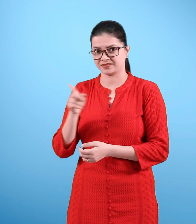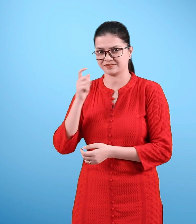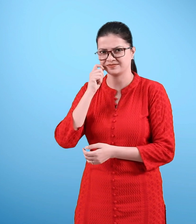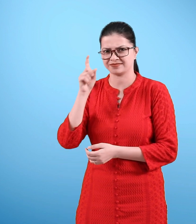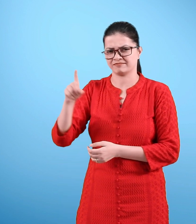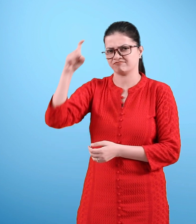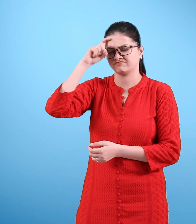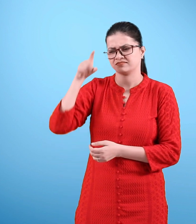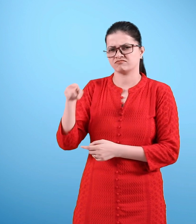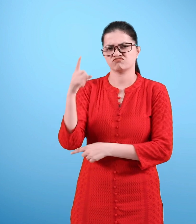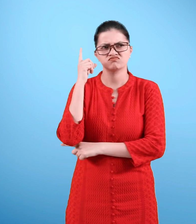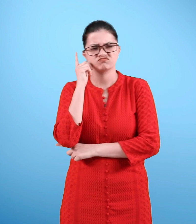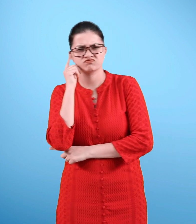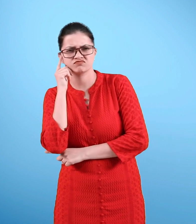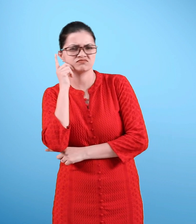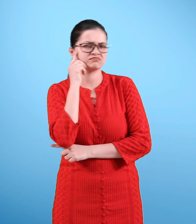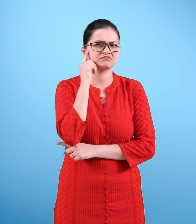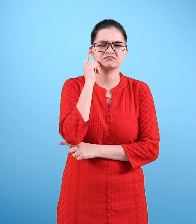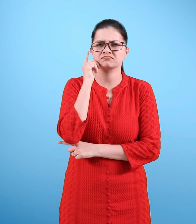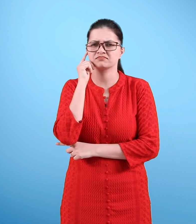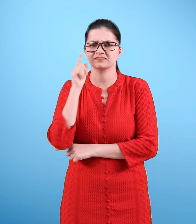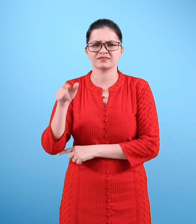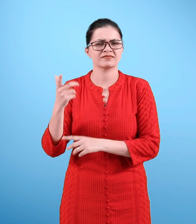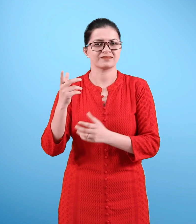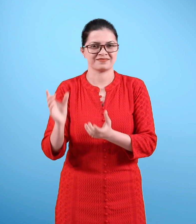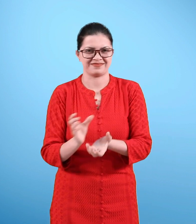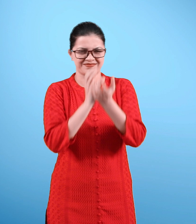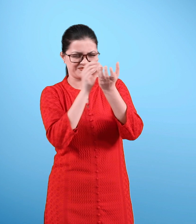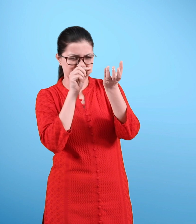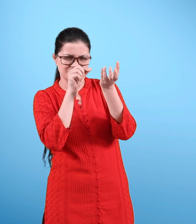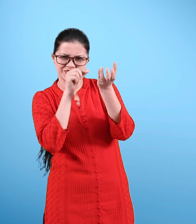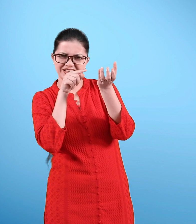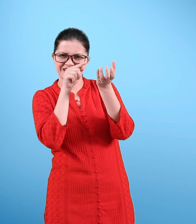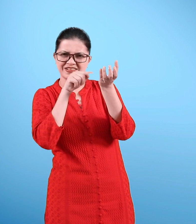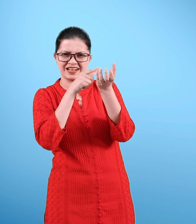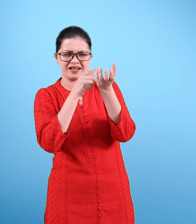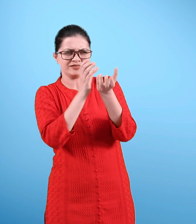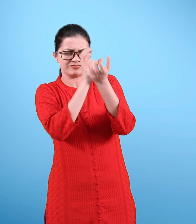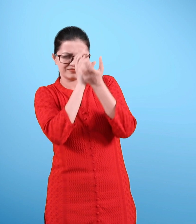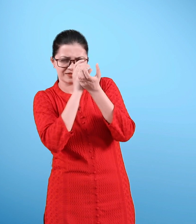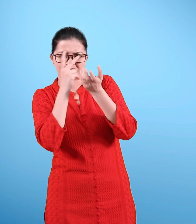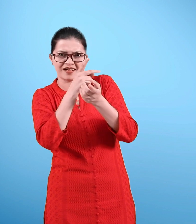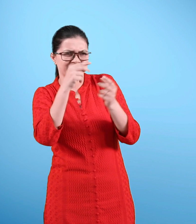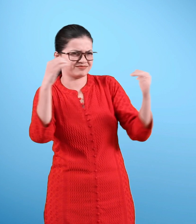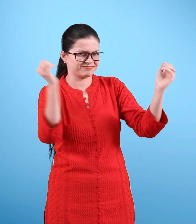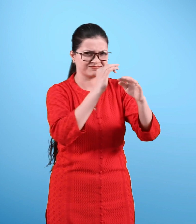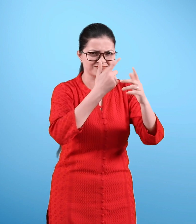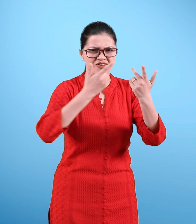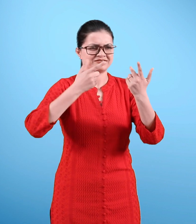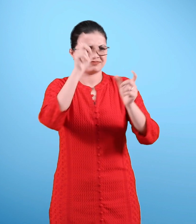Bujo has this thought. We saw upside down images of people on the road with our pinhole camera.